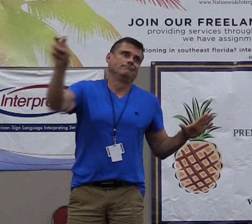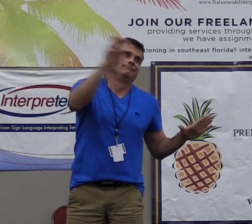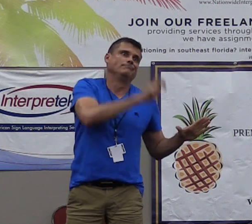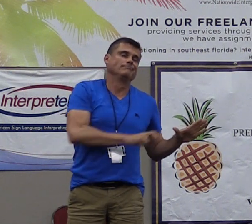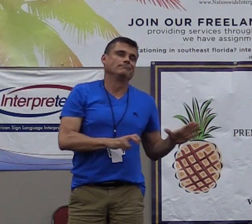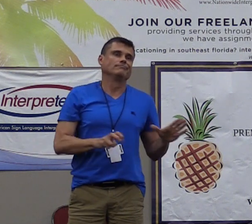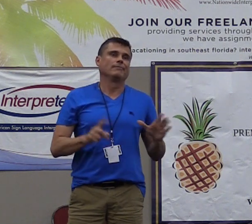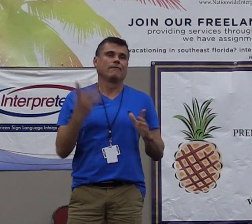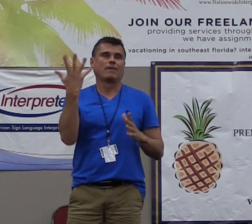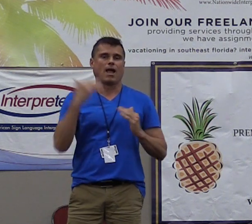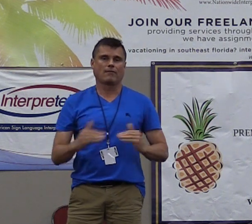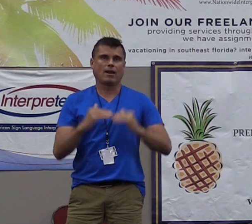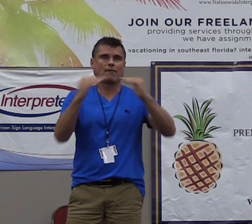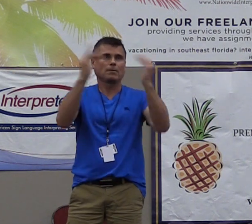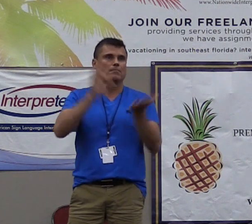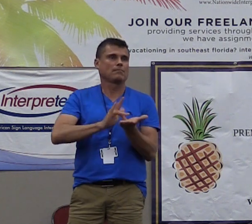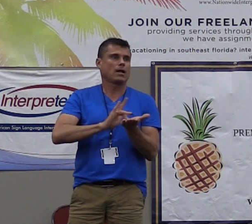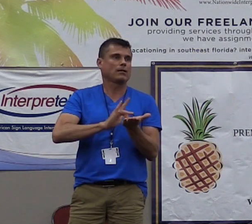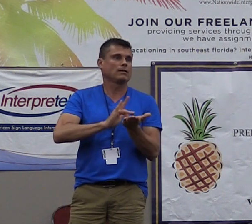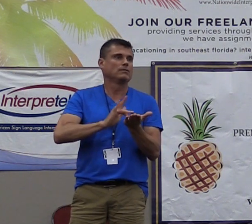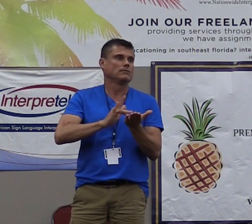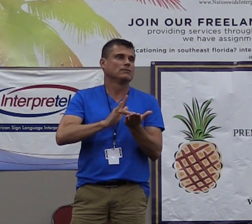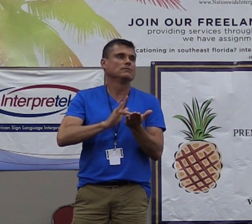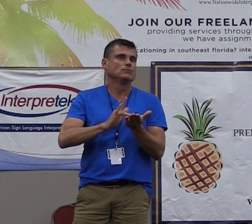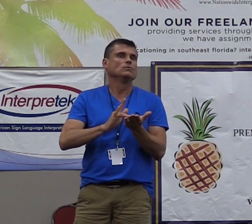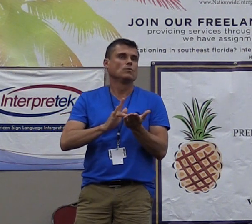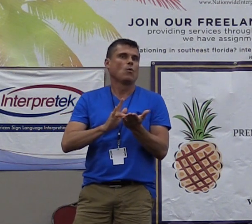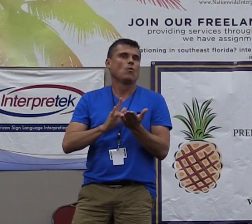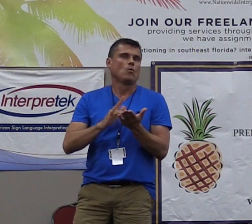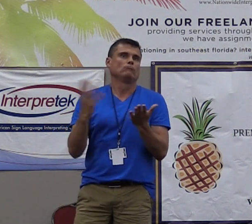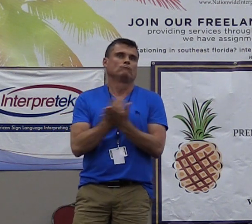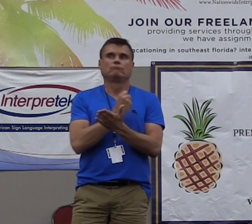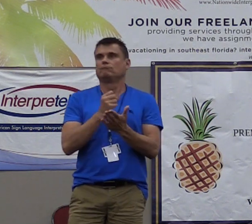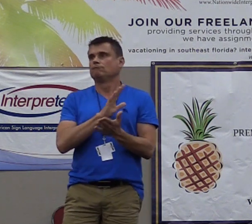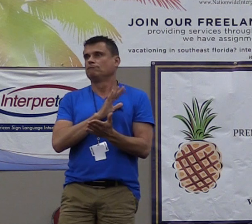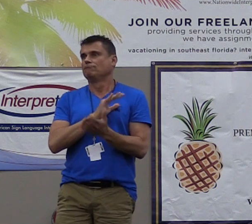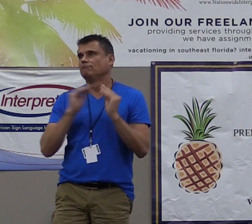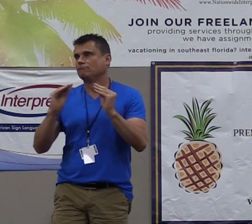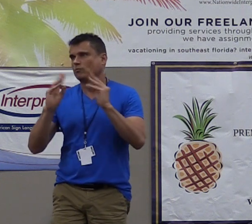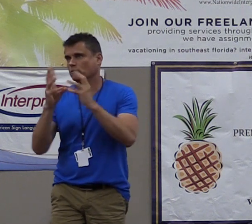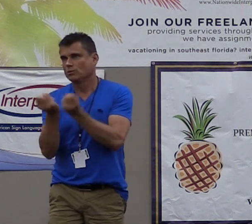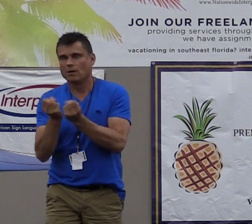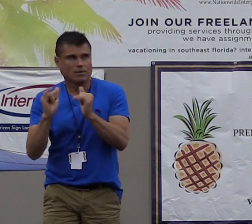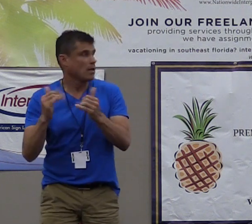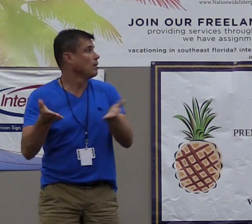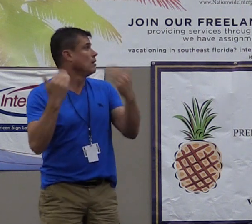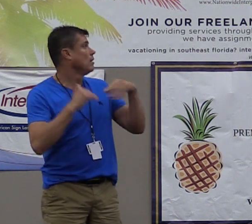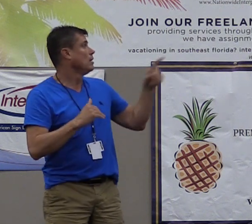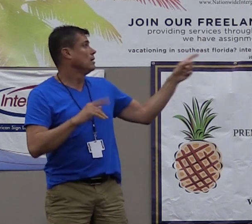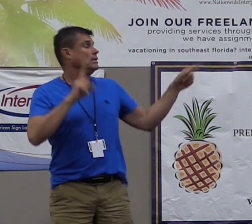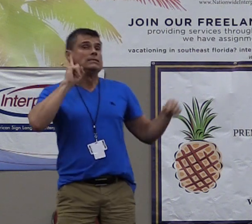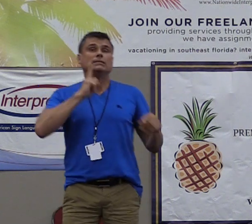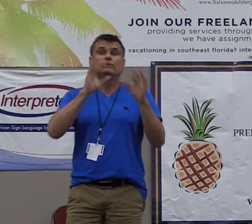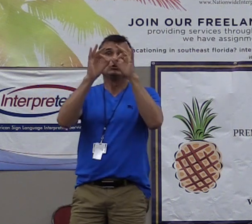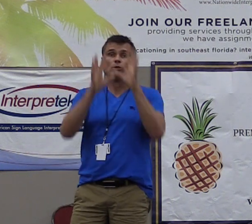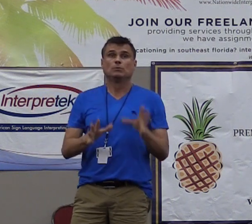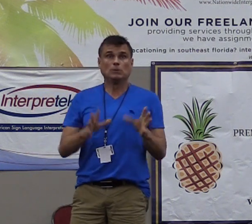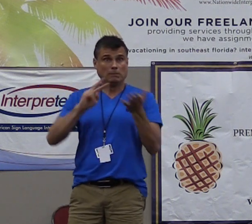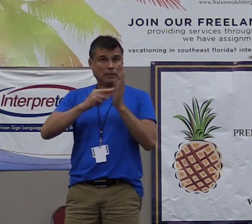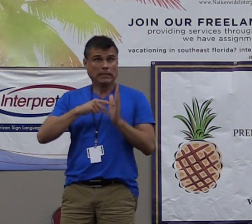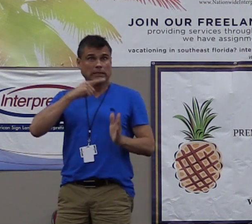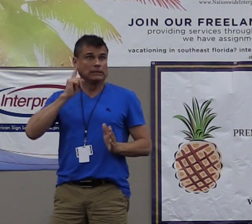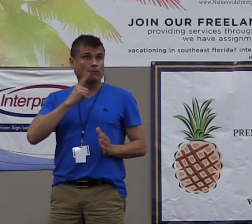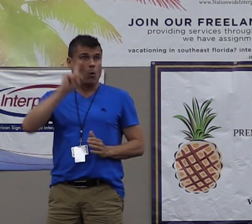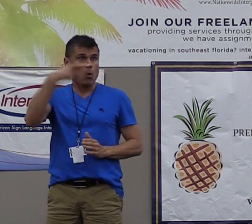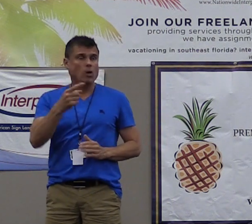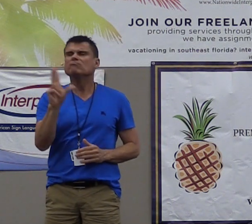advanced. We have 5 levels of medical information, so come to